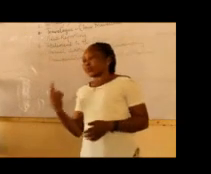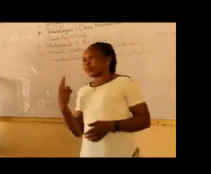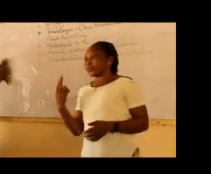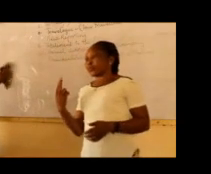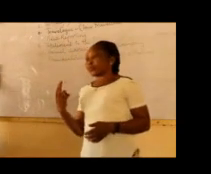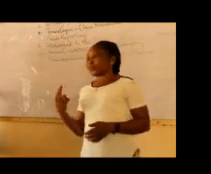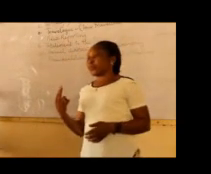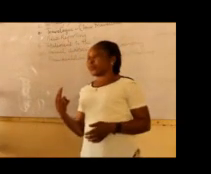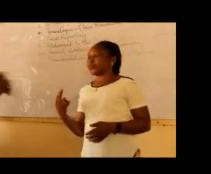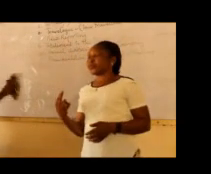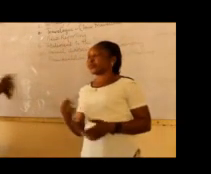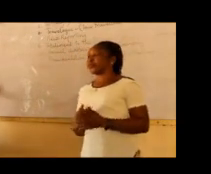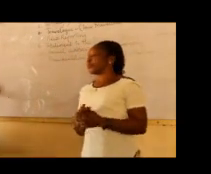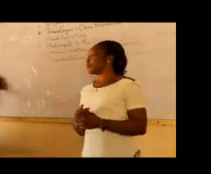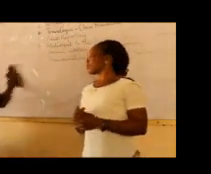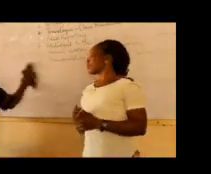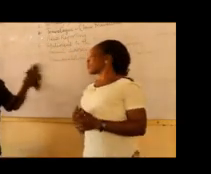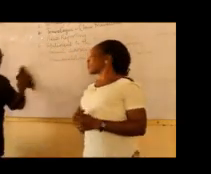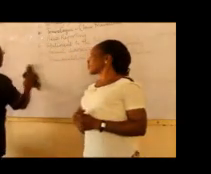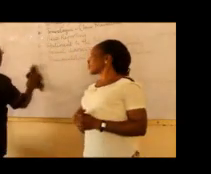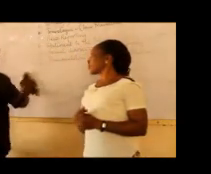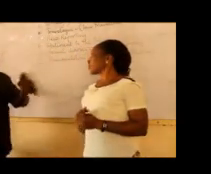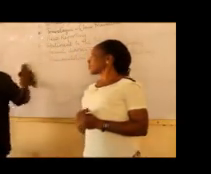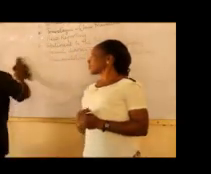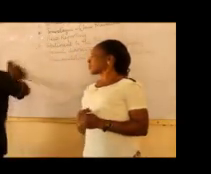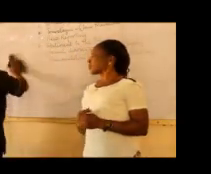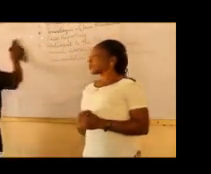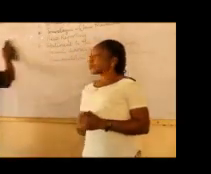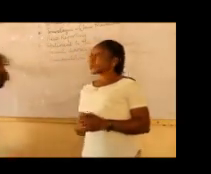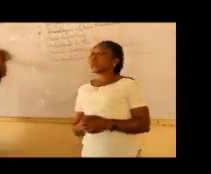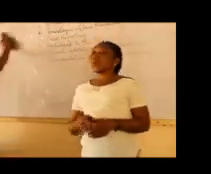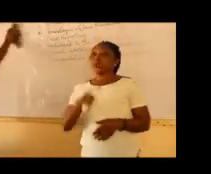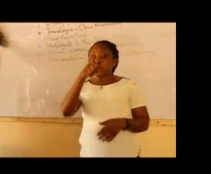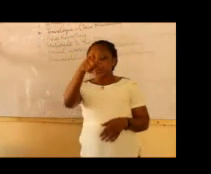You write it, if you submit it,